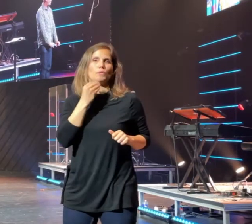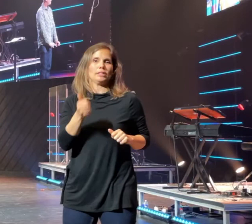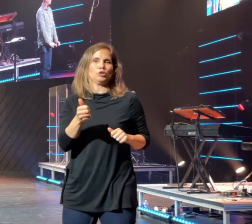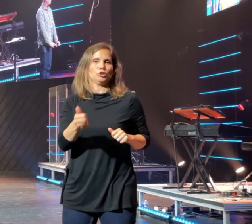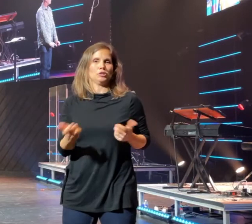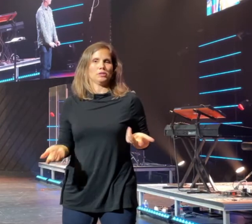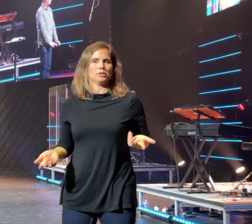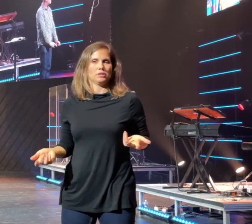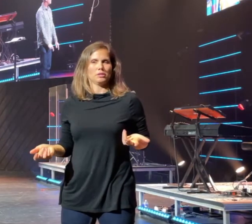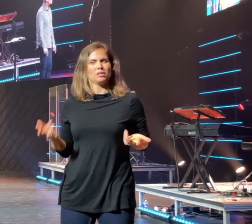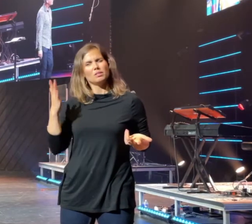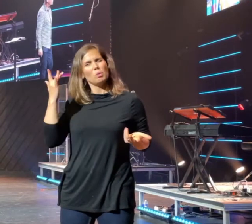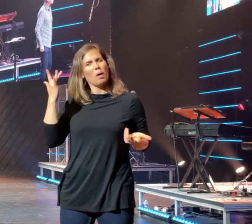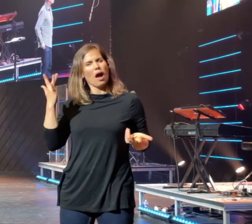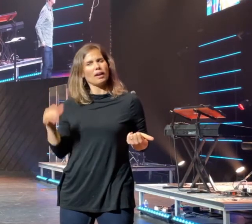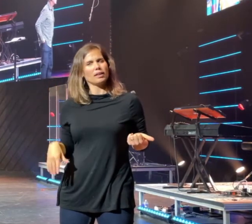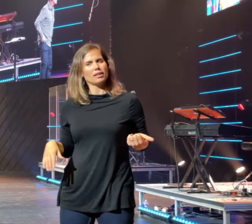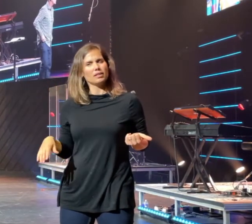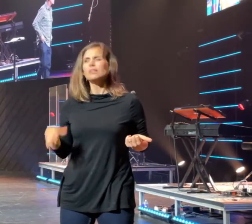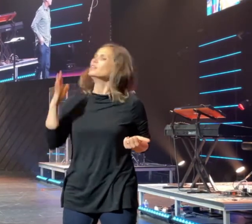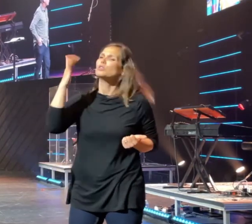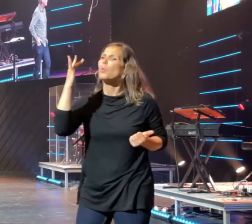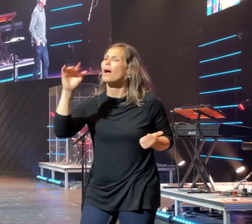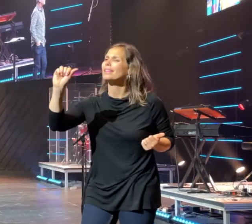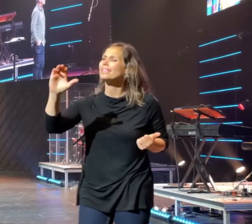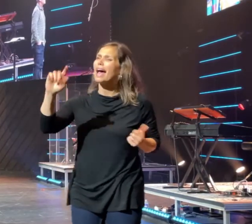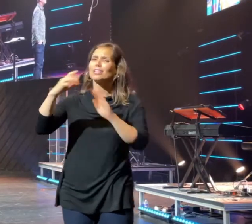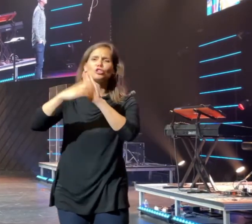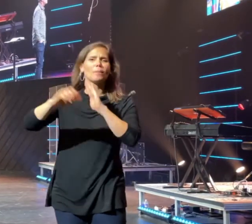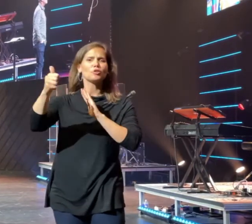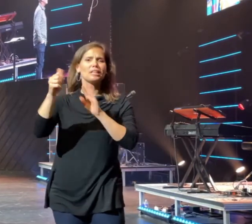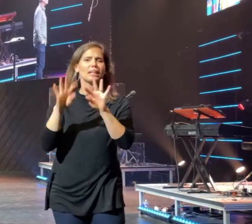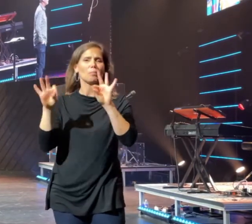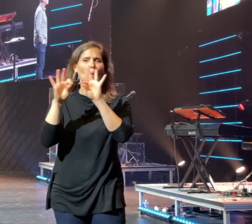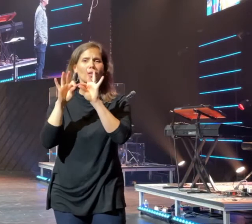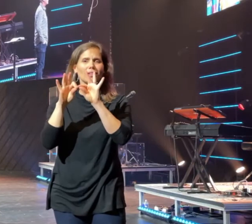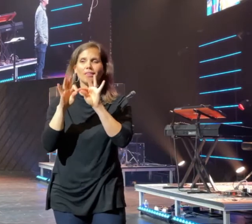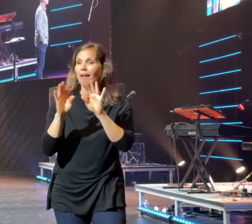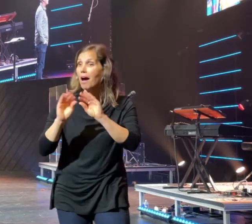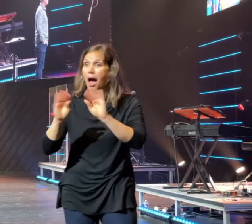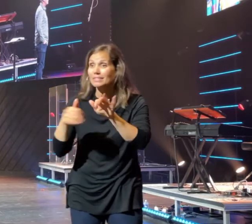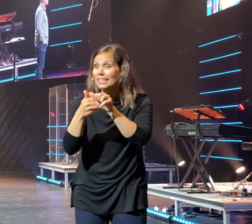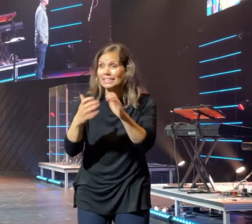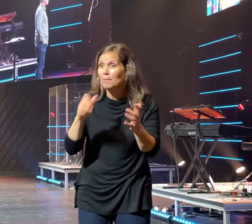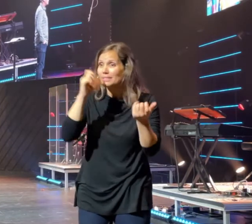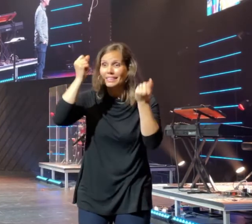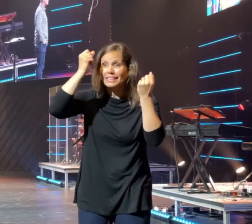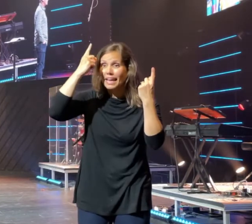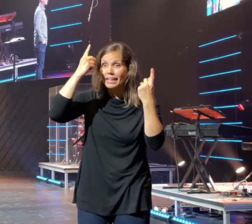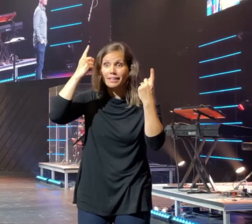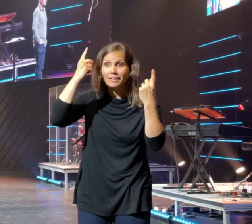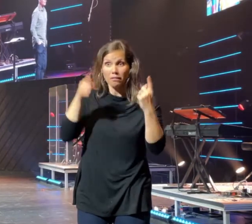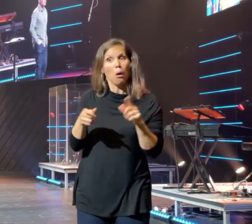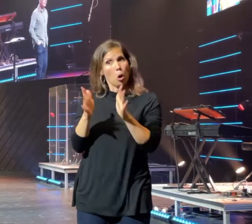Why? Why is Acts chapter 10 one of the most important chapters in the Bible? Because they weren't getting the message. They were